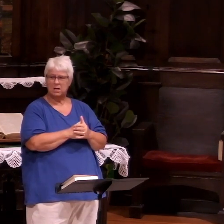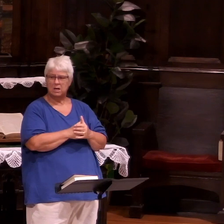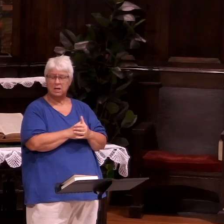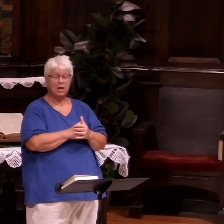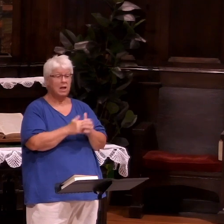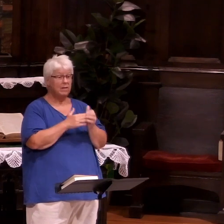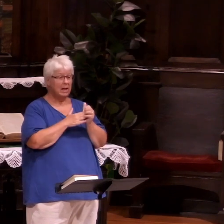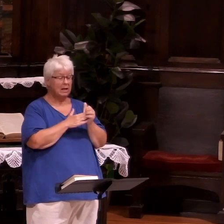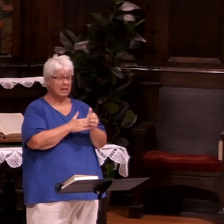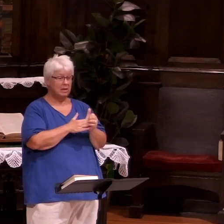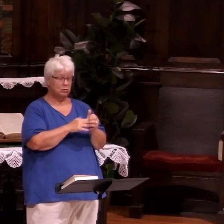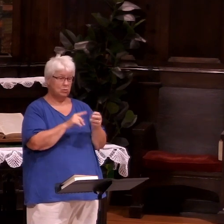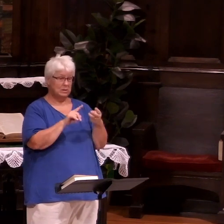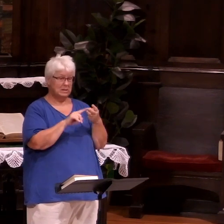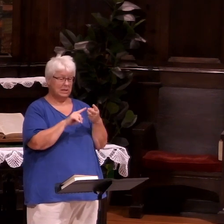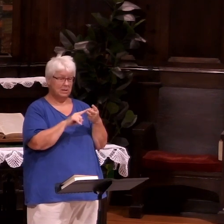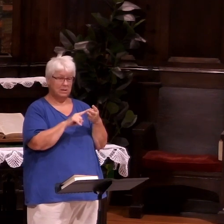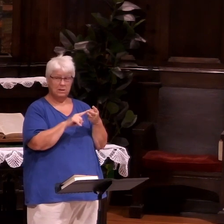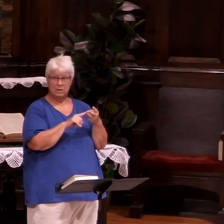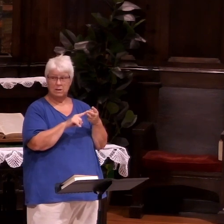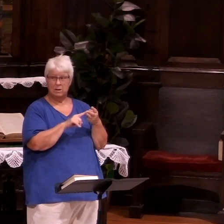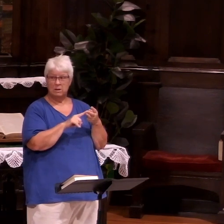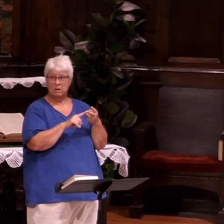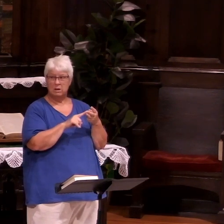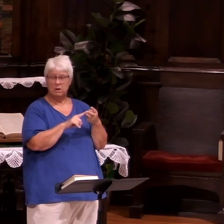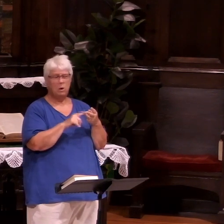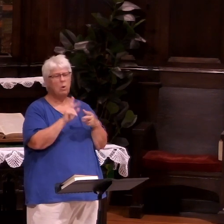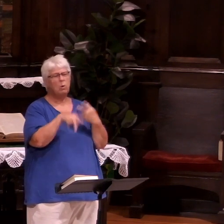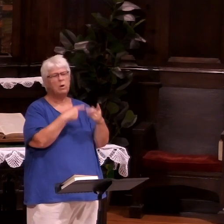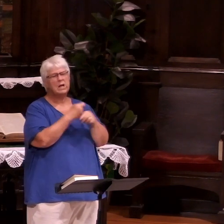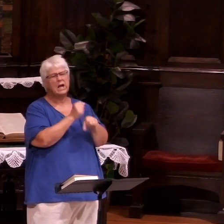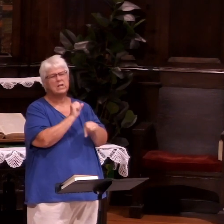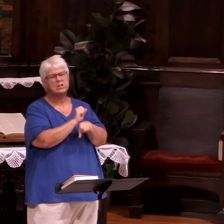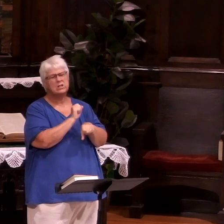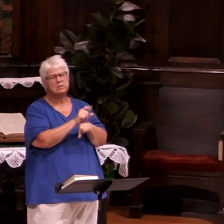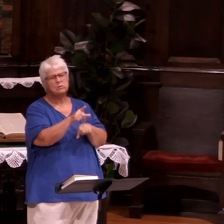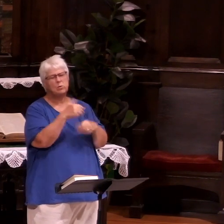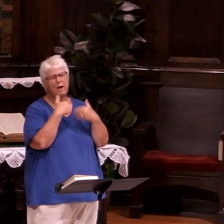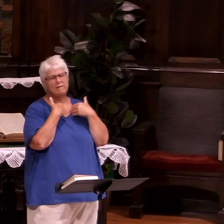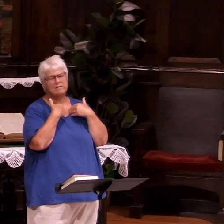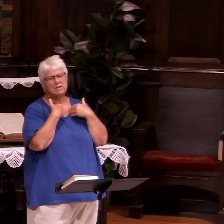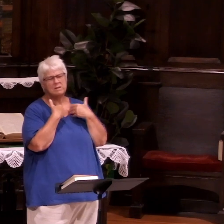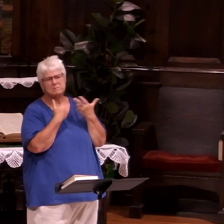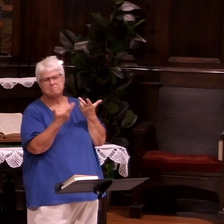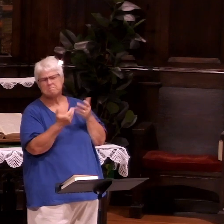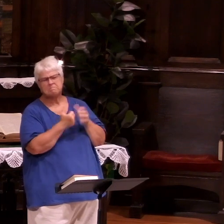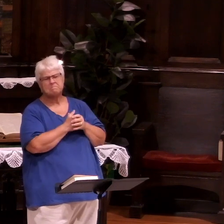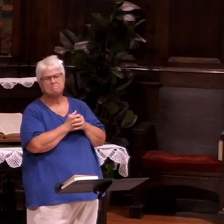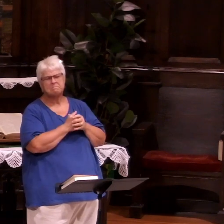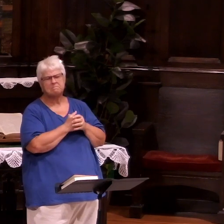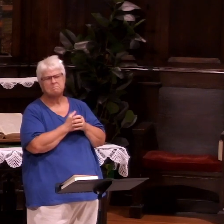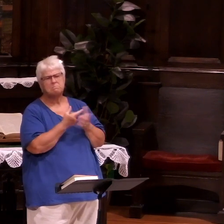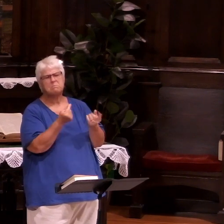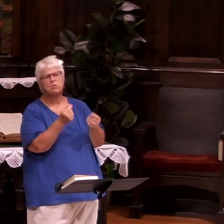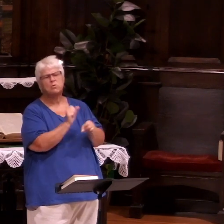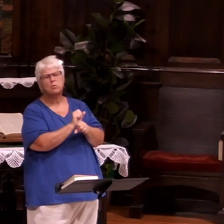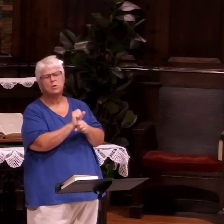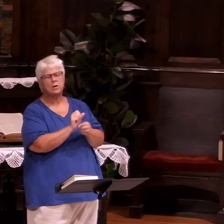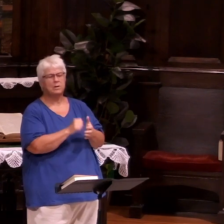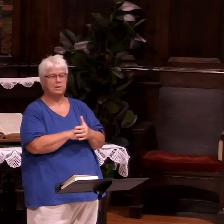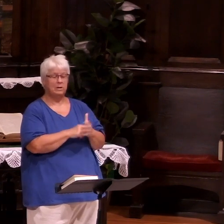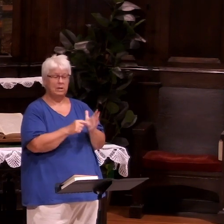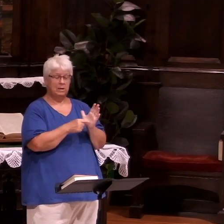Which leads to the second question, what kind of job do you have? And